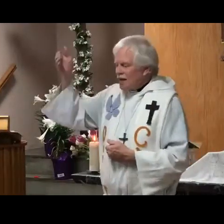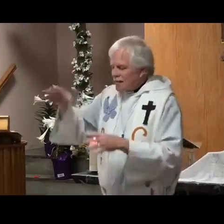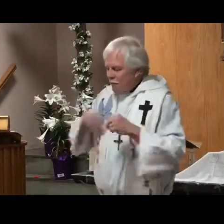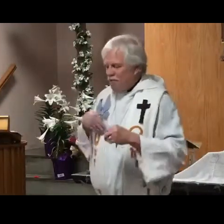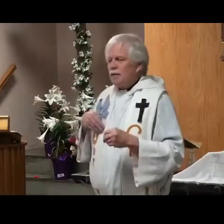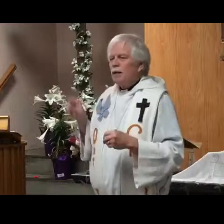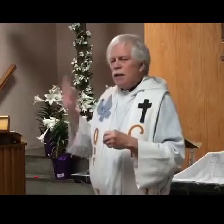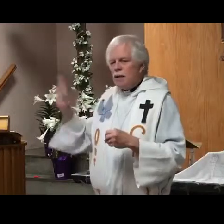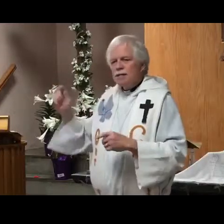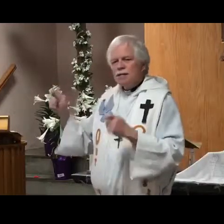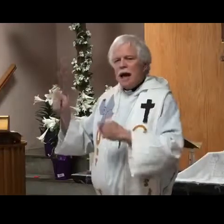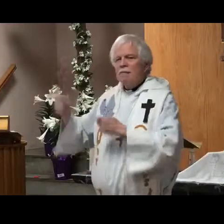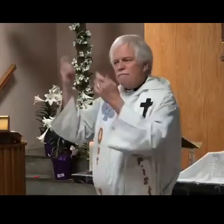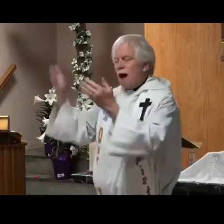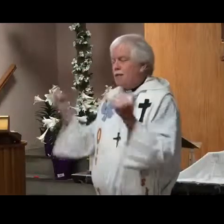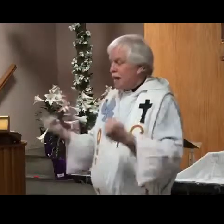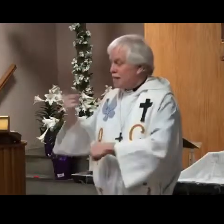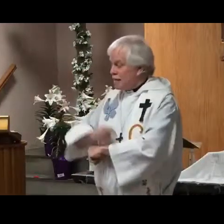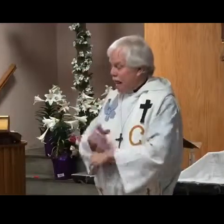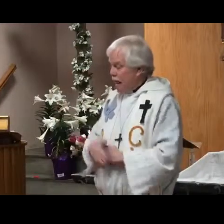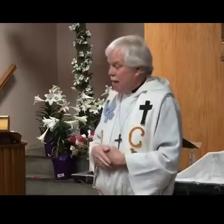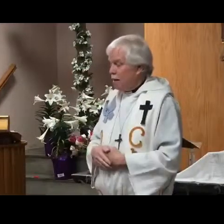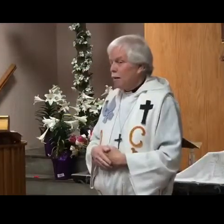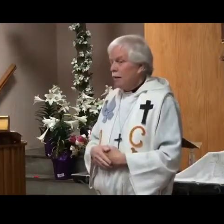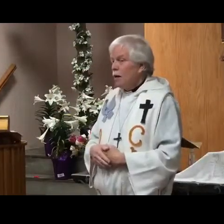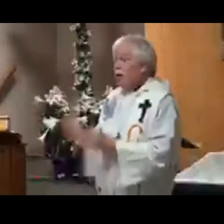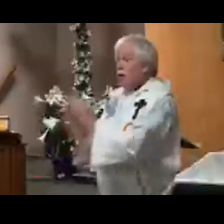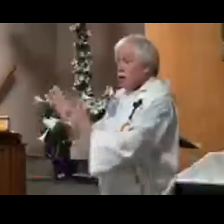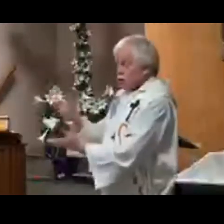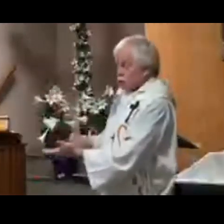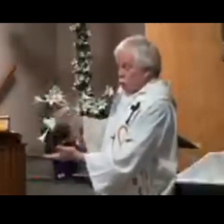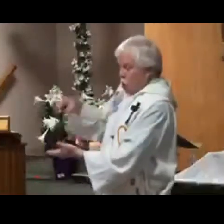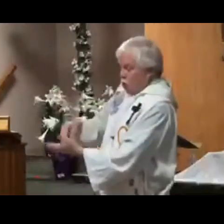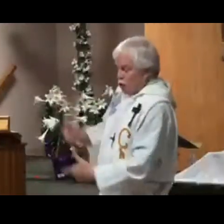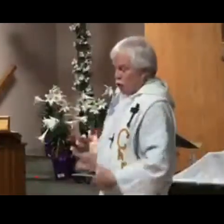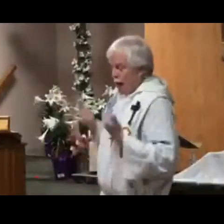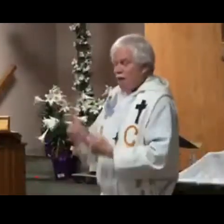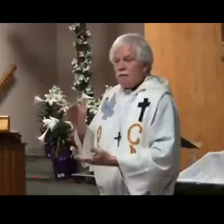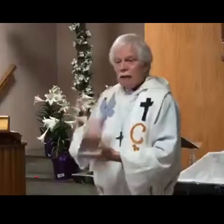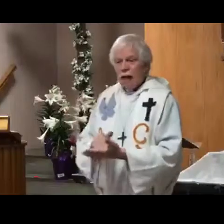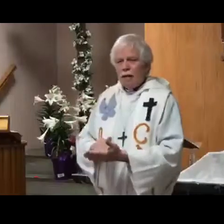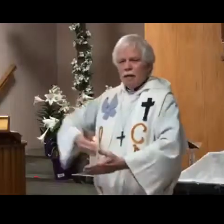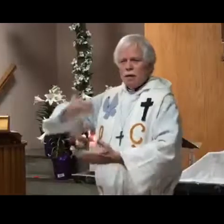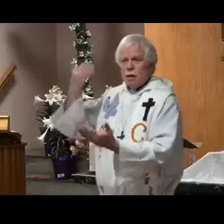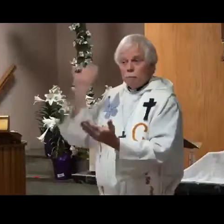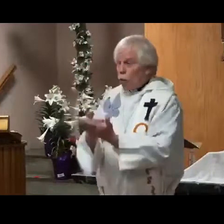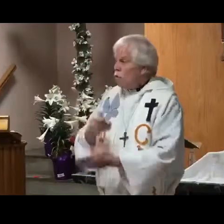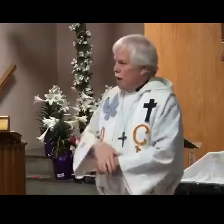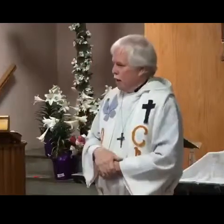God accepted his sacrifice, and today Jesus rose to life again,